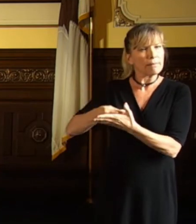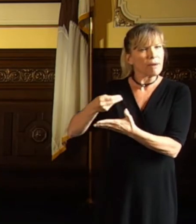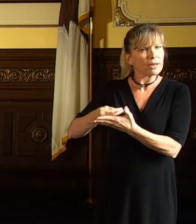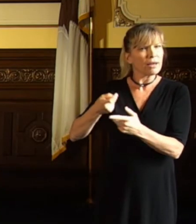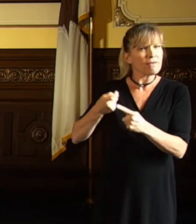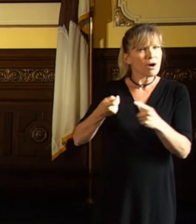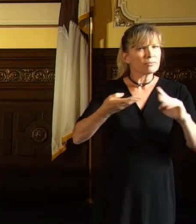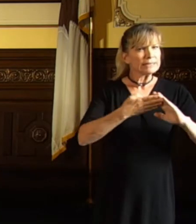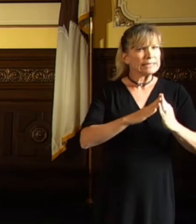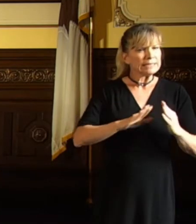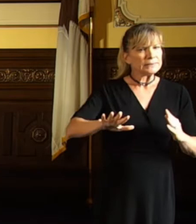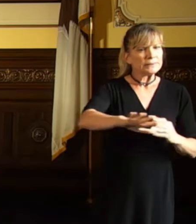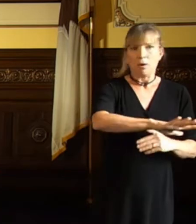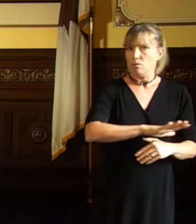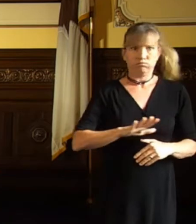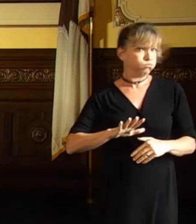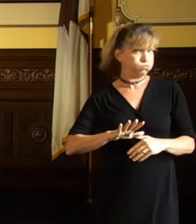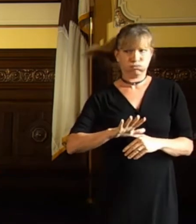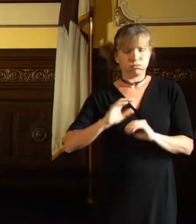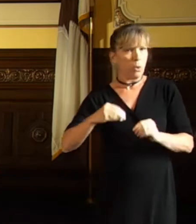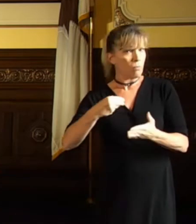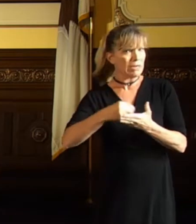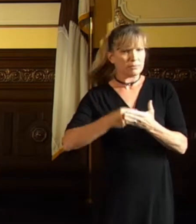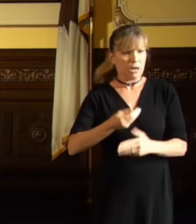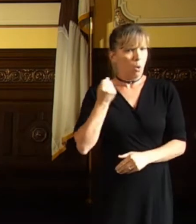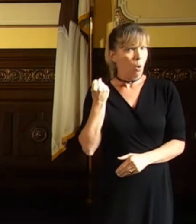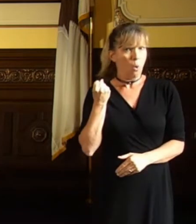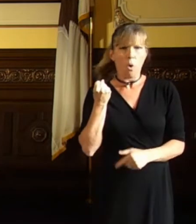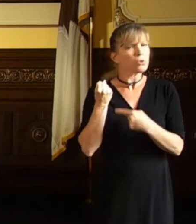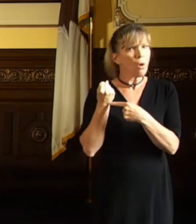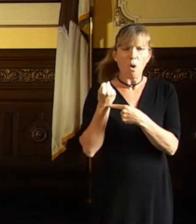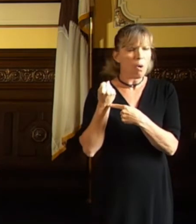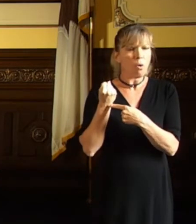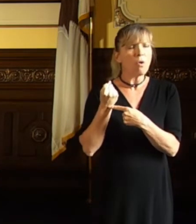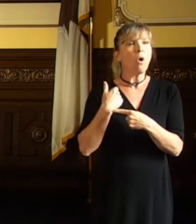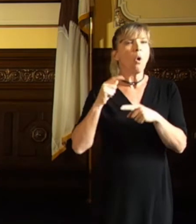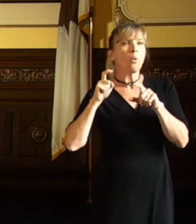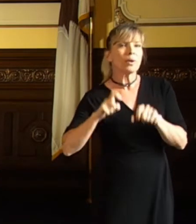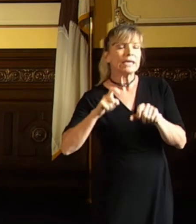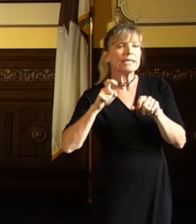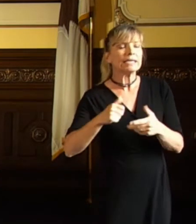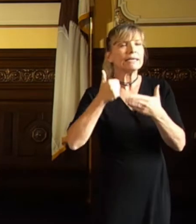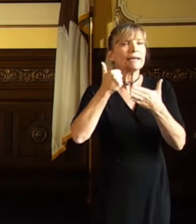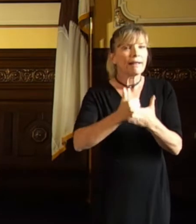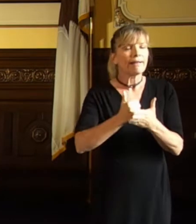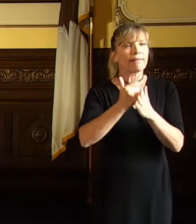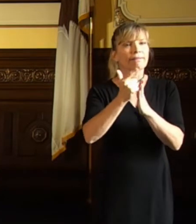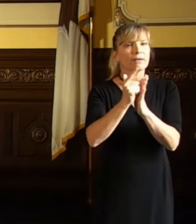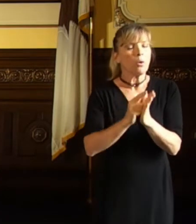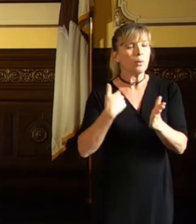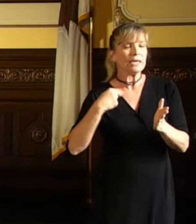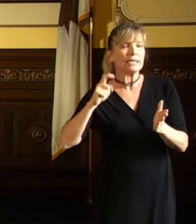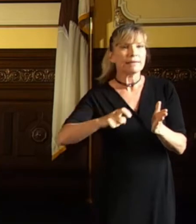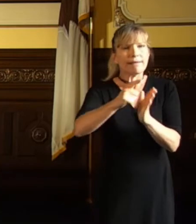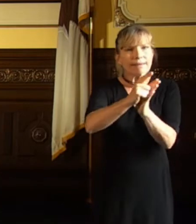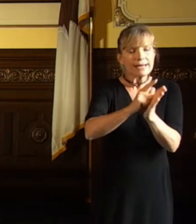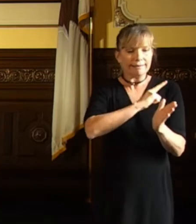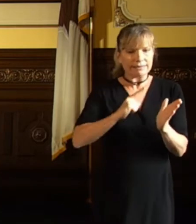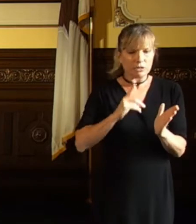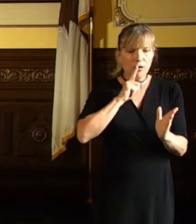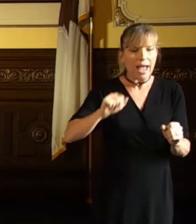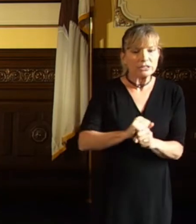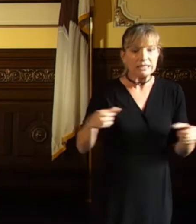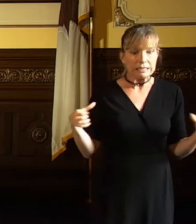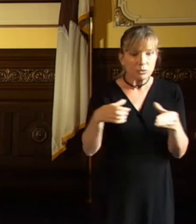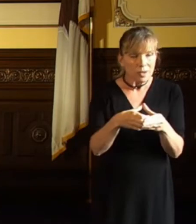from municipalities. No funding is being withheld at all. We need enabling legislation. We needed the legislature to actually